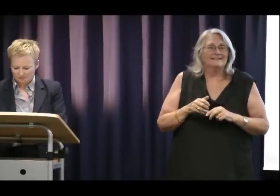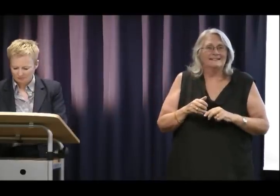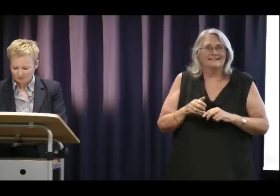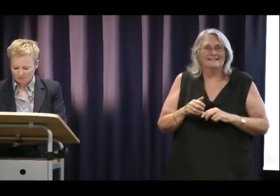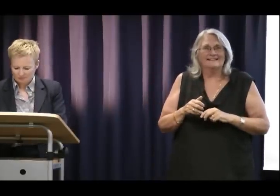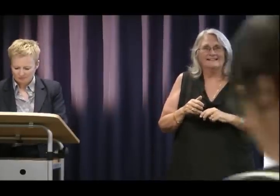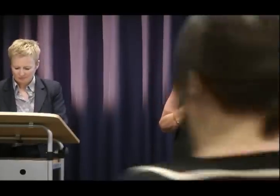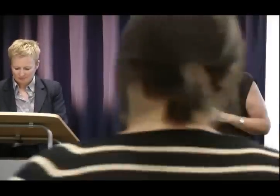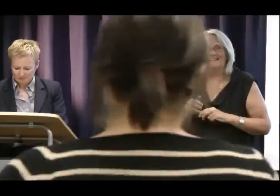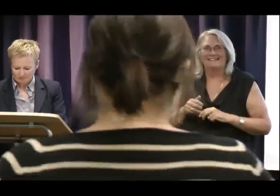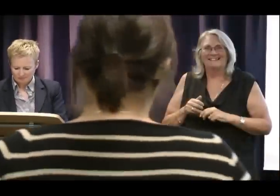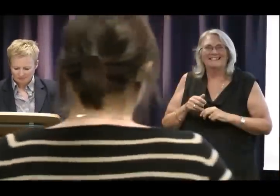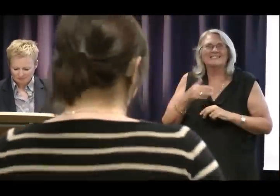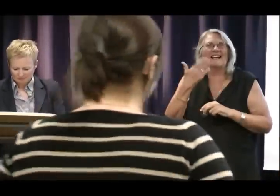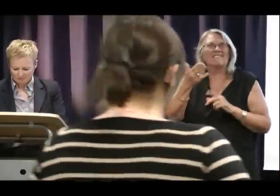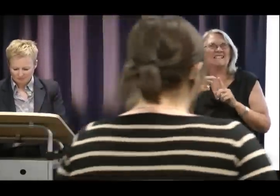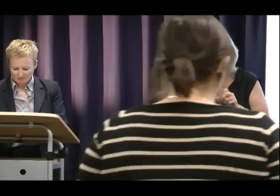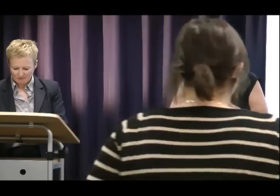front?